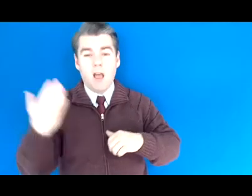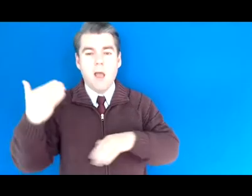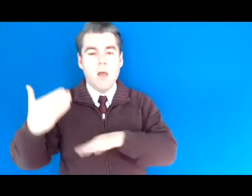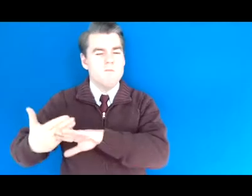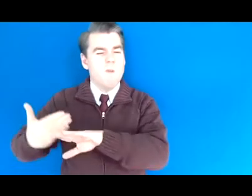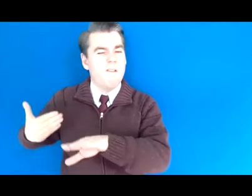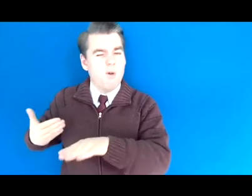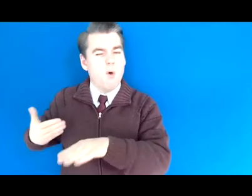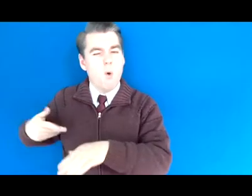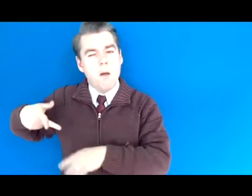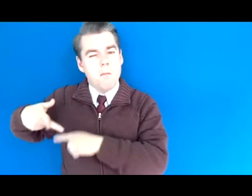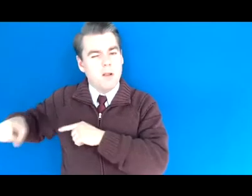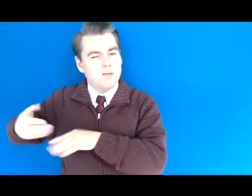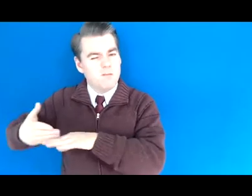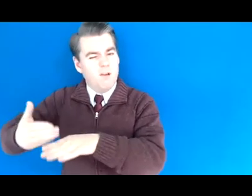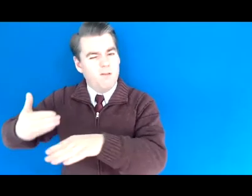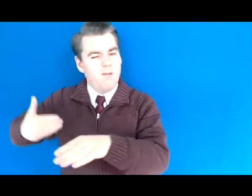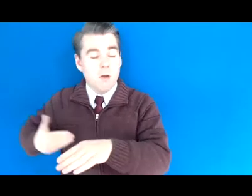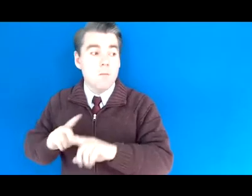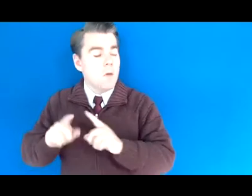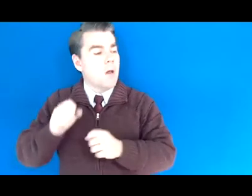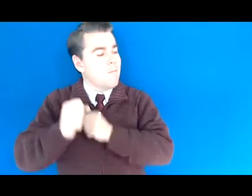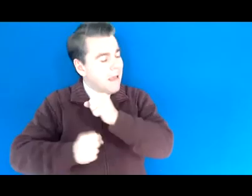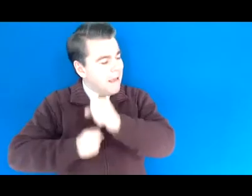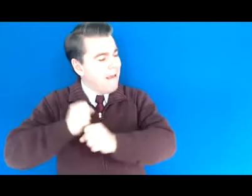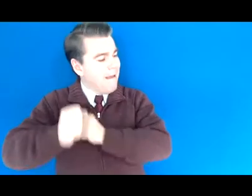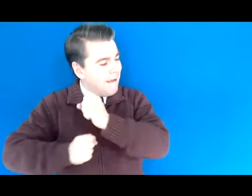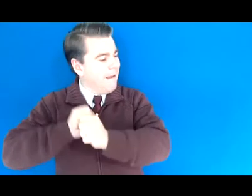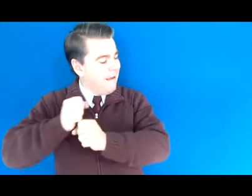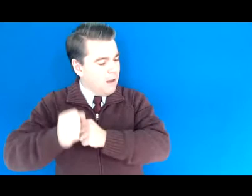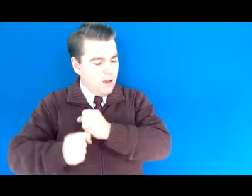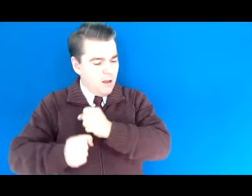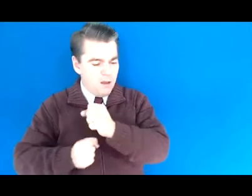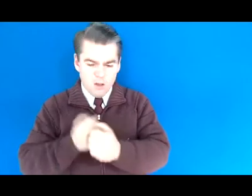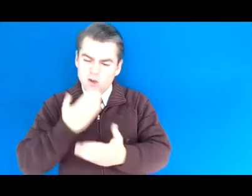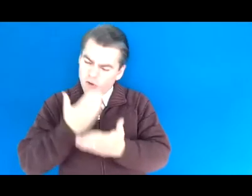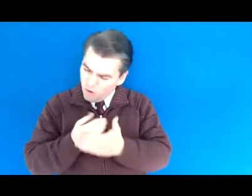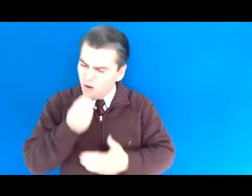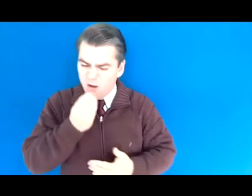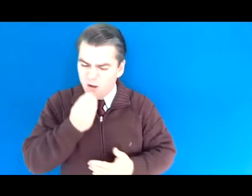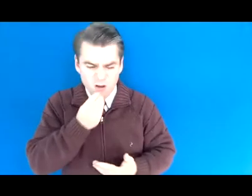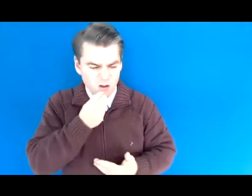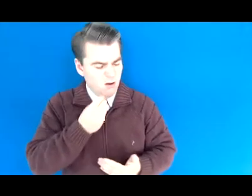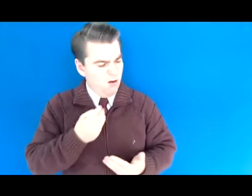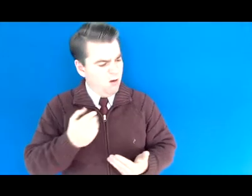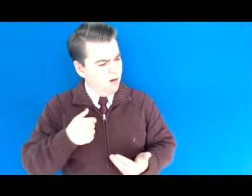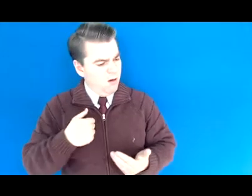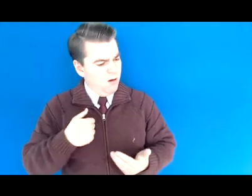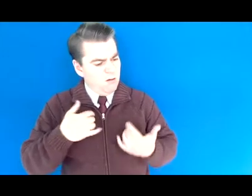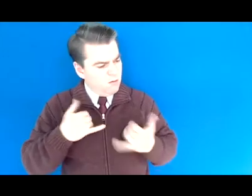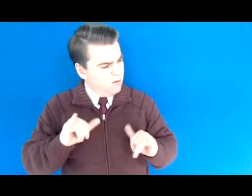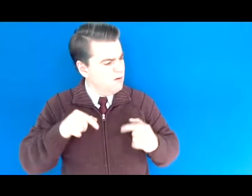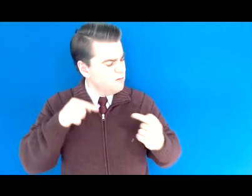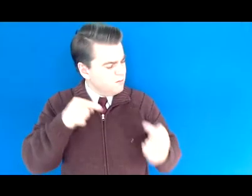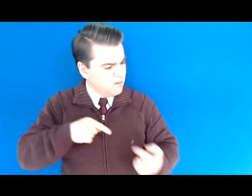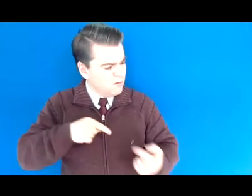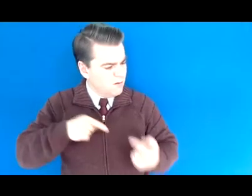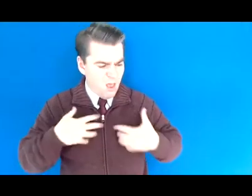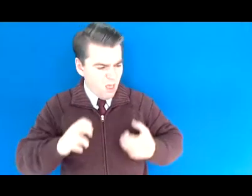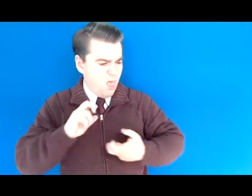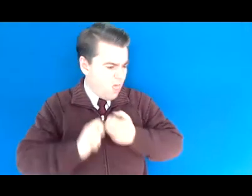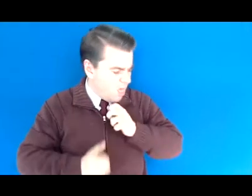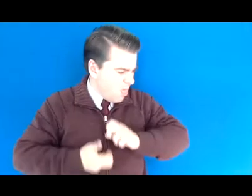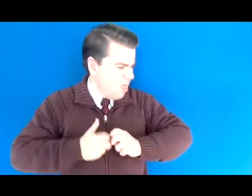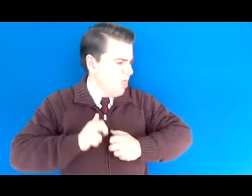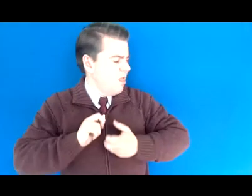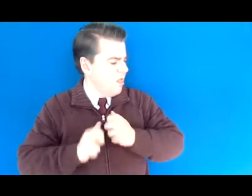on a very, very good diet, I still struggled with a gamut of continuing health issues. I needed to de-stress